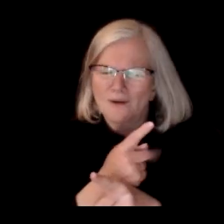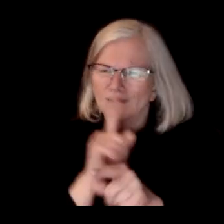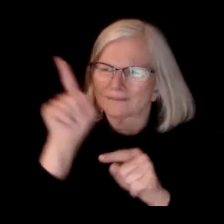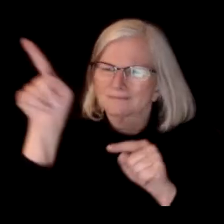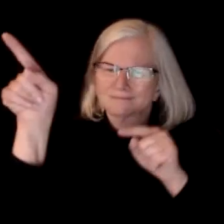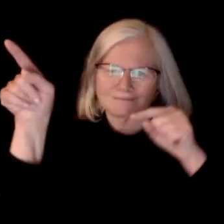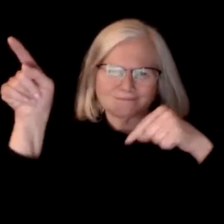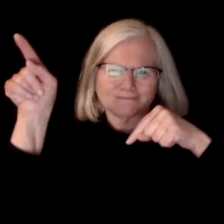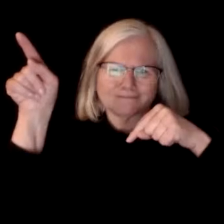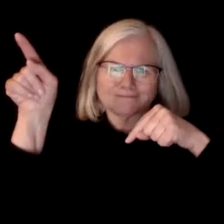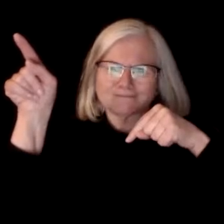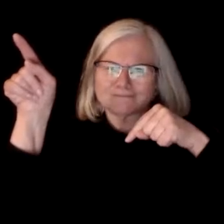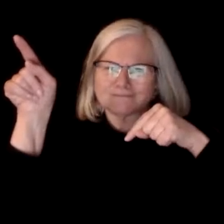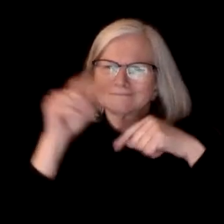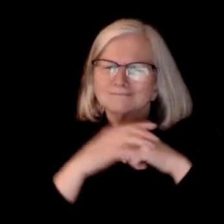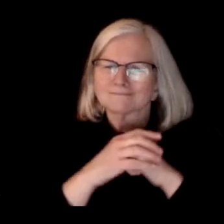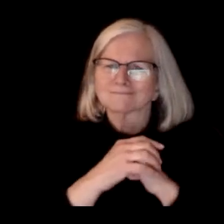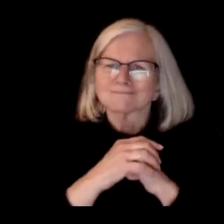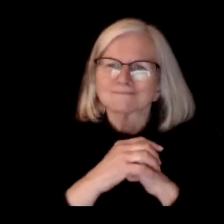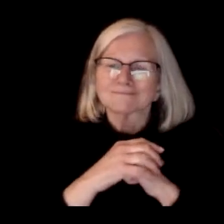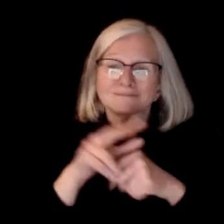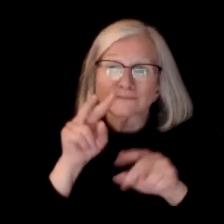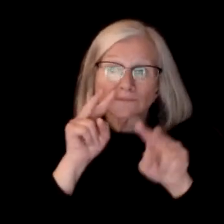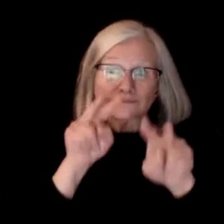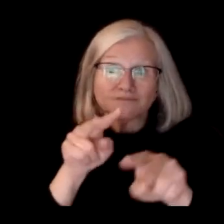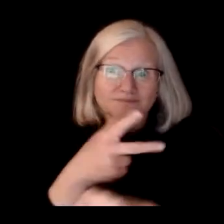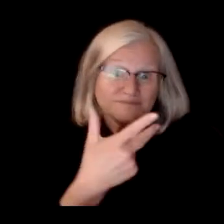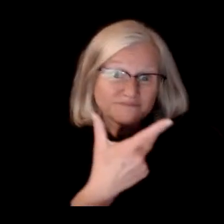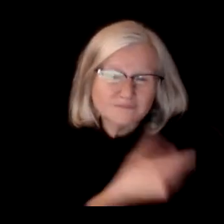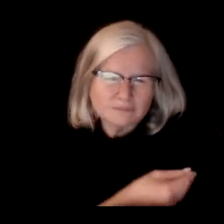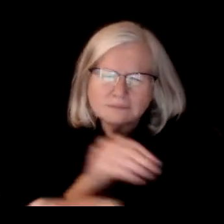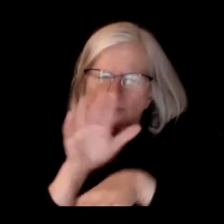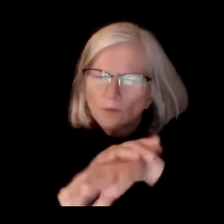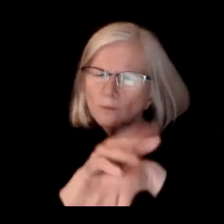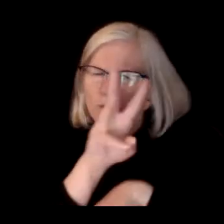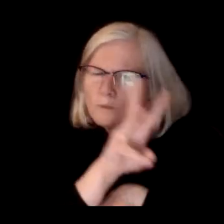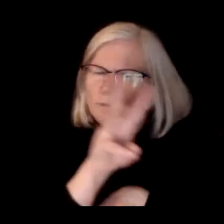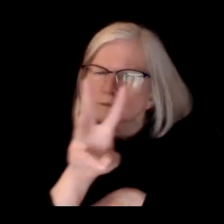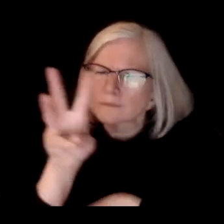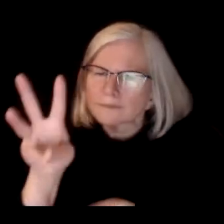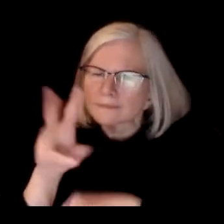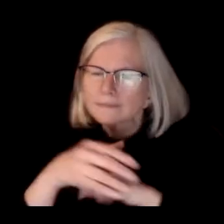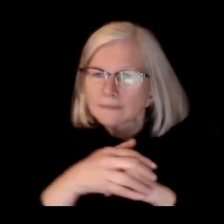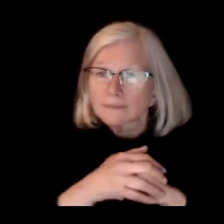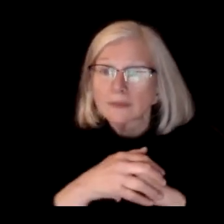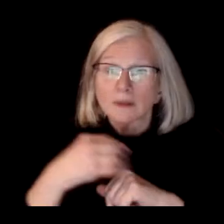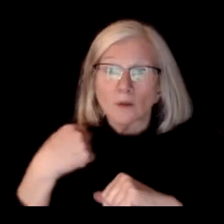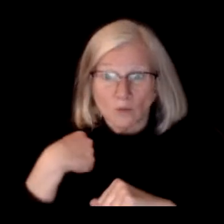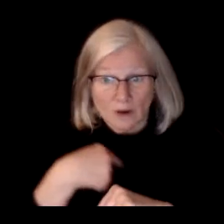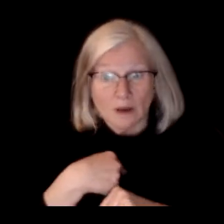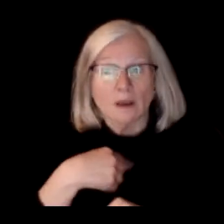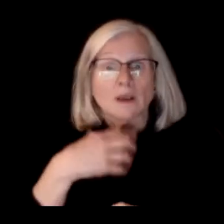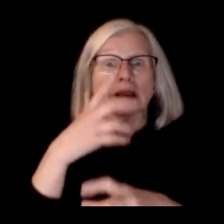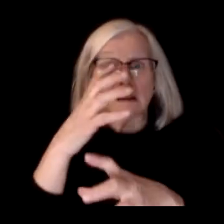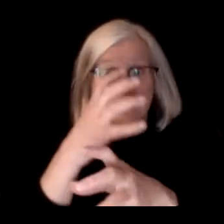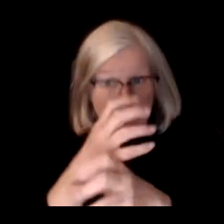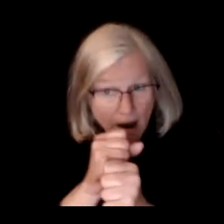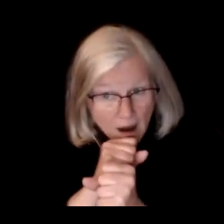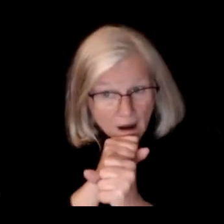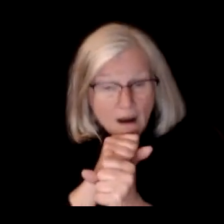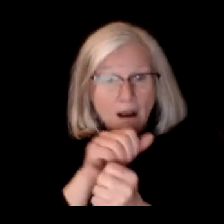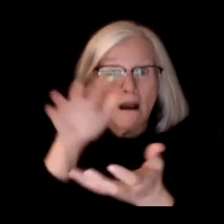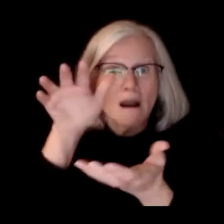vaccine website, a significant amount of it just arrived like 2 days ago. So it'd be useful to